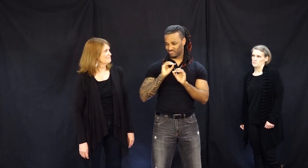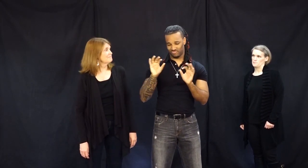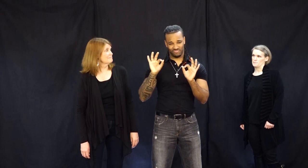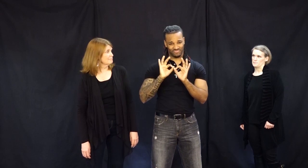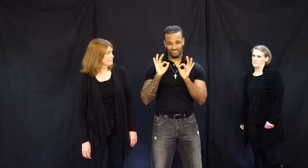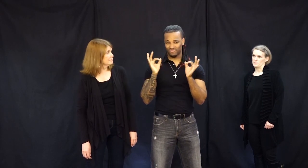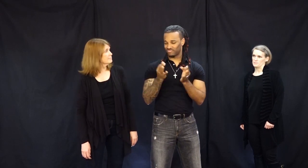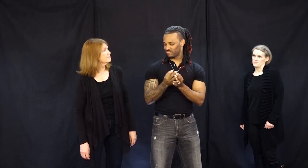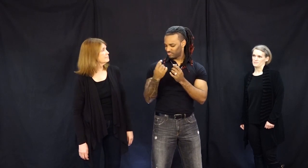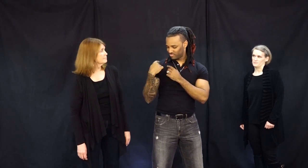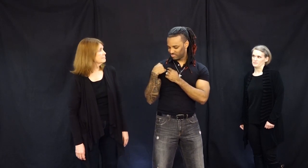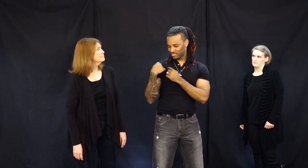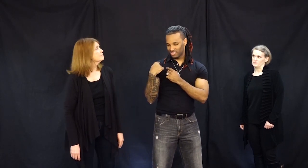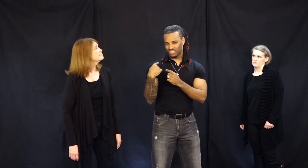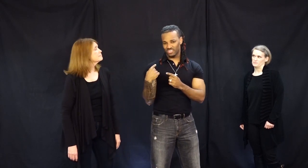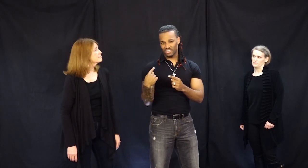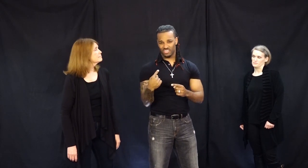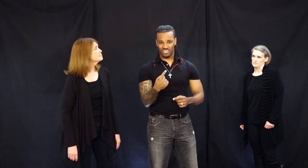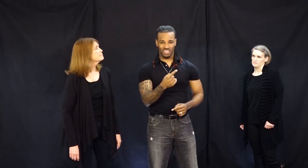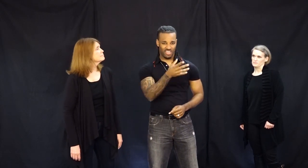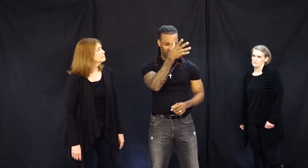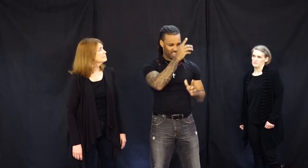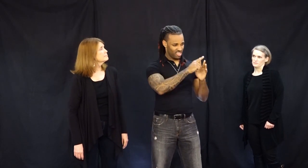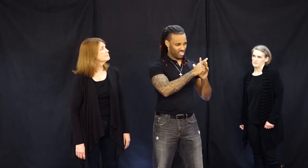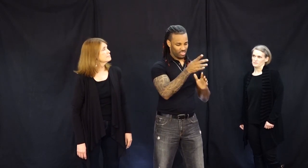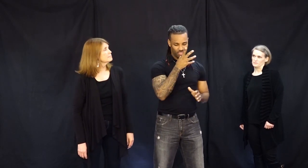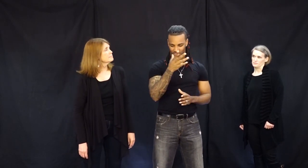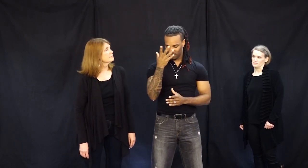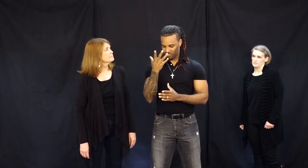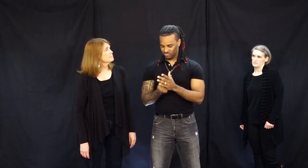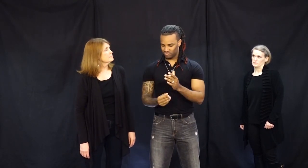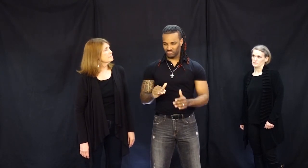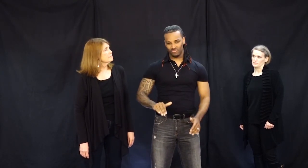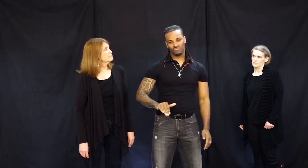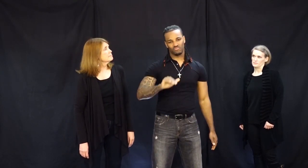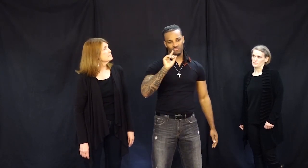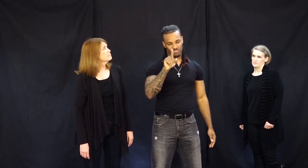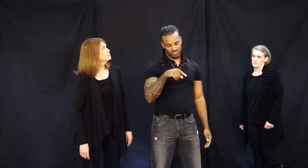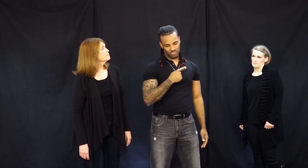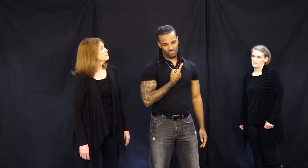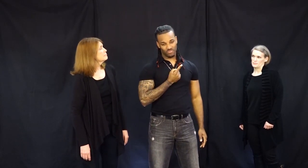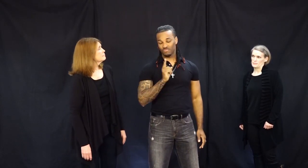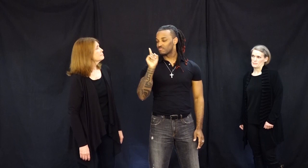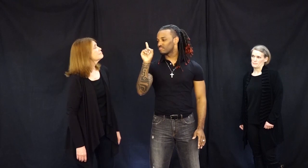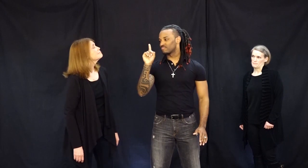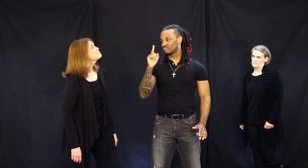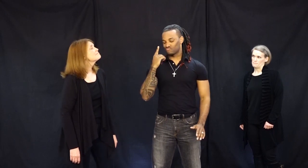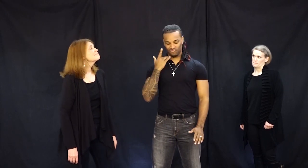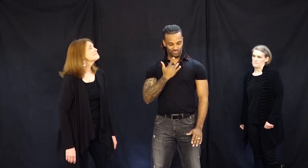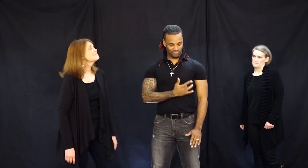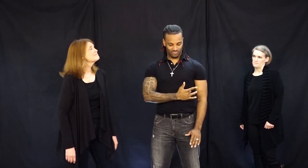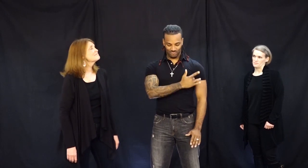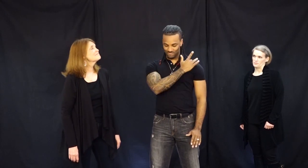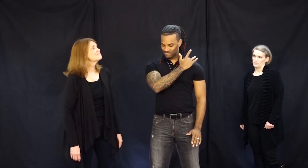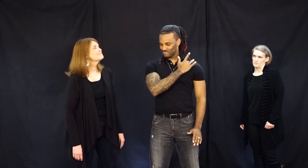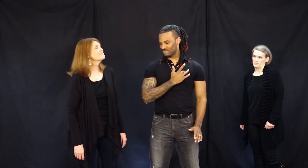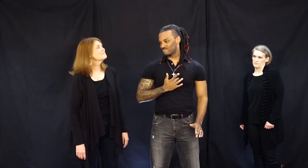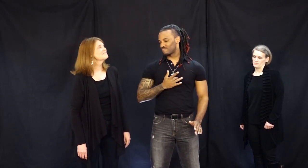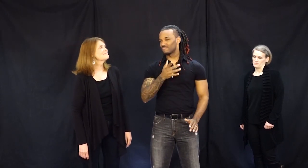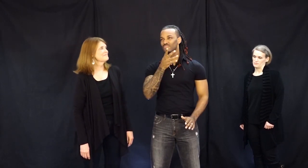living without a family since I was a child. My father left, my mother died. I grew up buck wild, but I'll never forget my mother's face, that